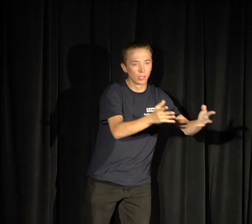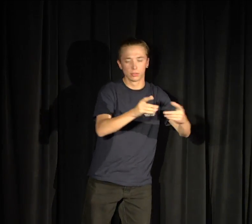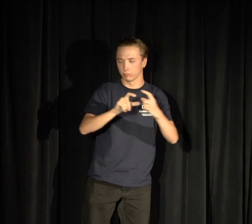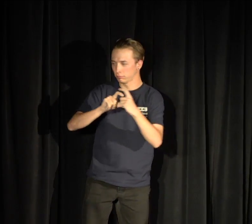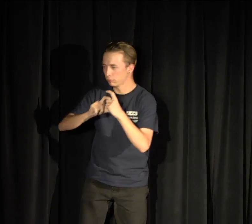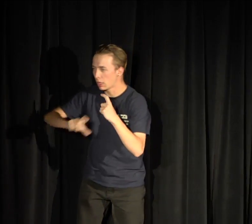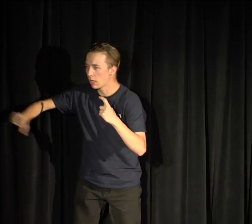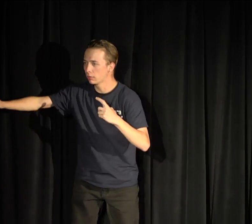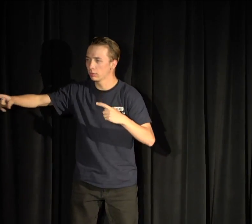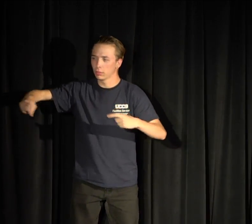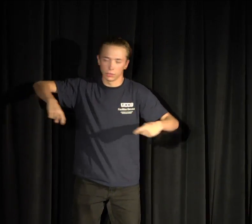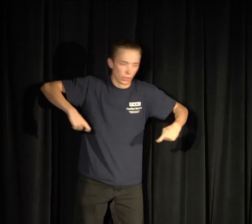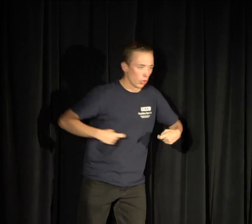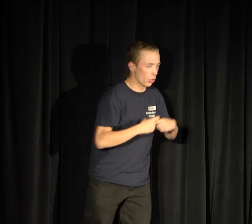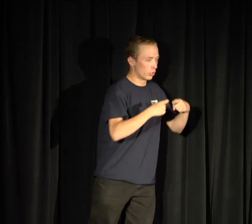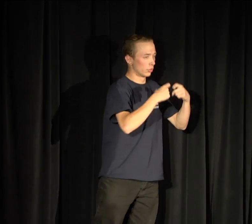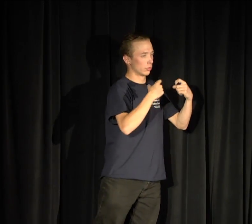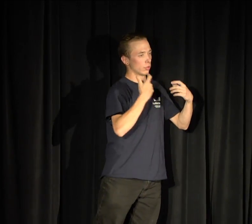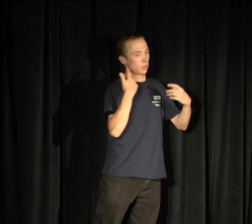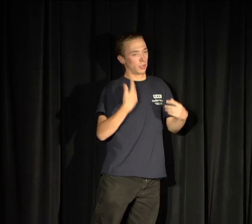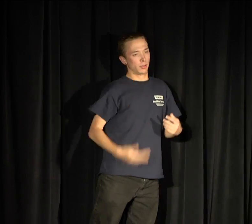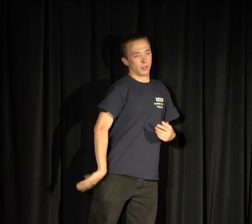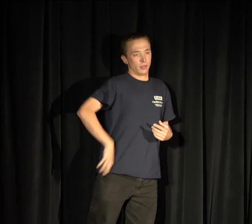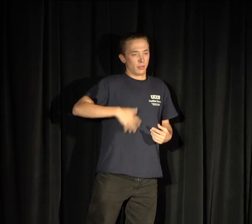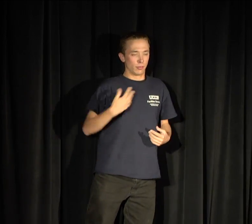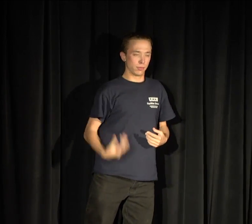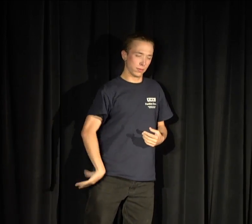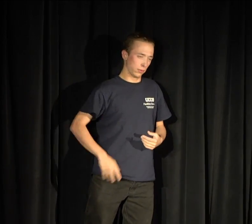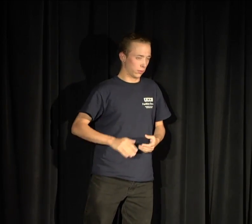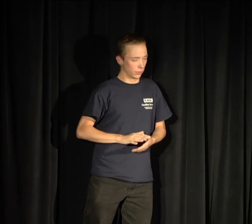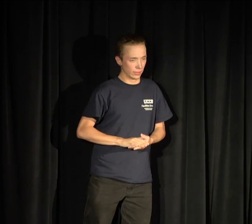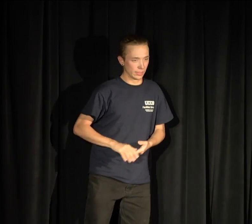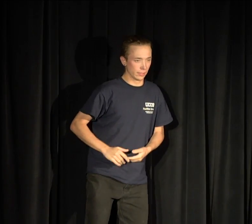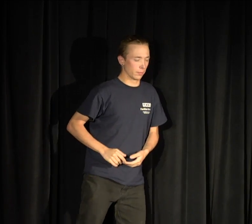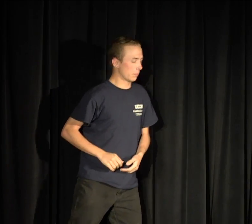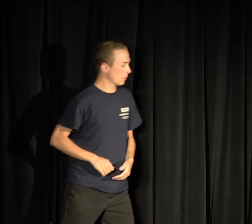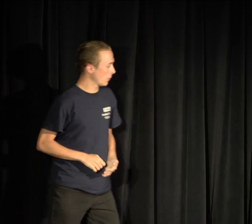place. Beautiful roads, beautiful paths, have like utilities.